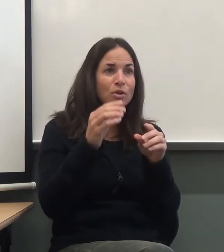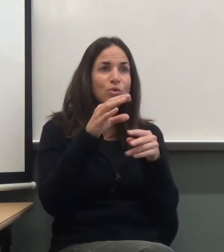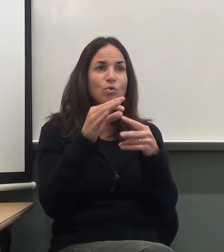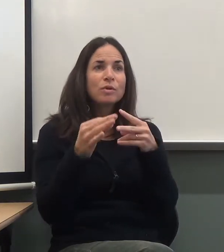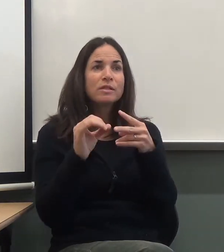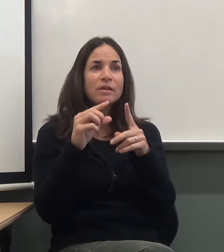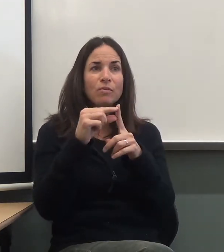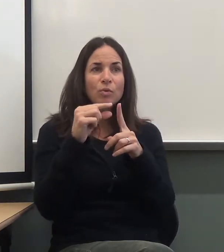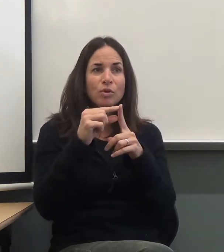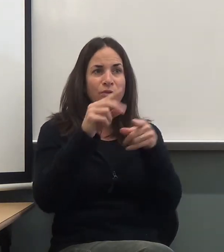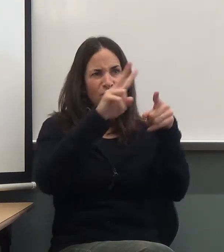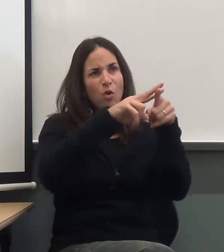vocabulary, if you remember.